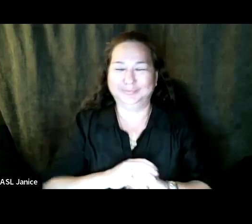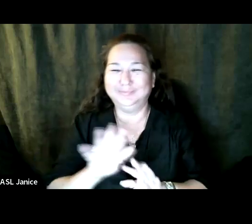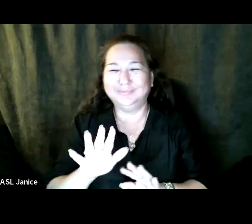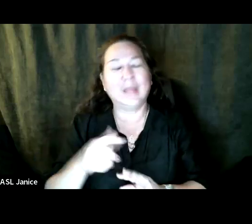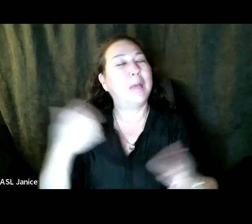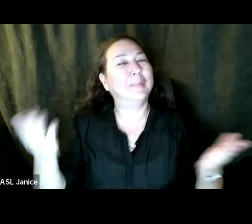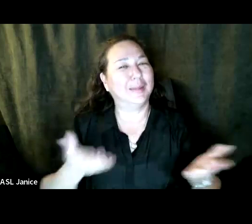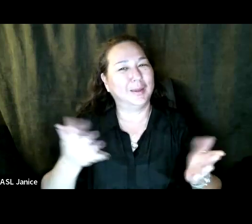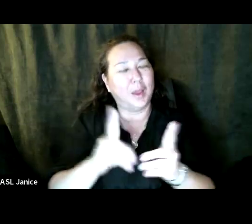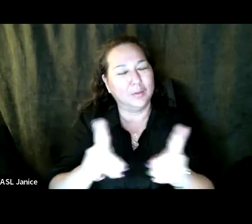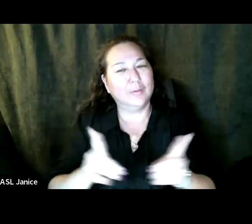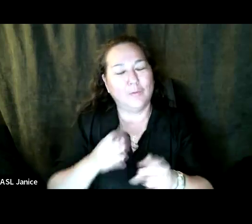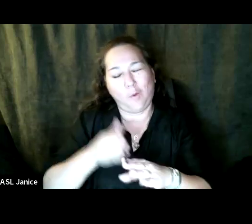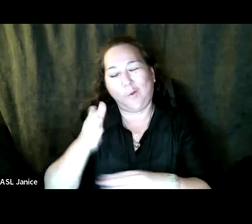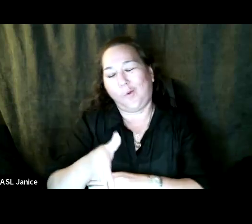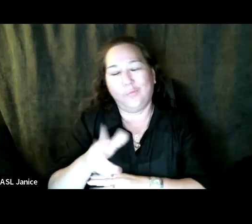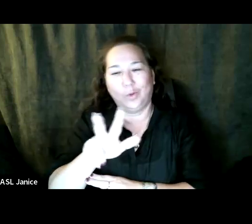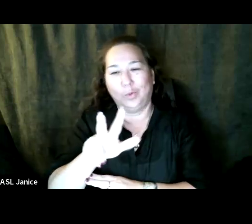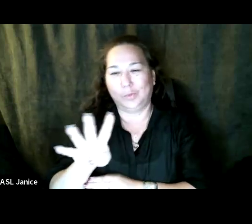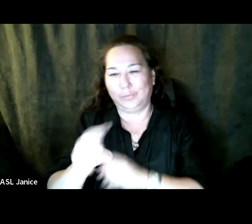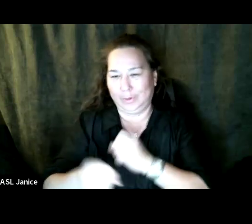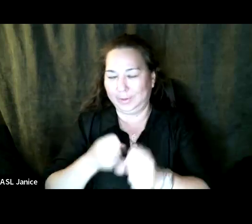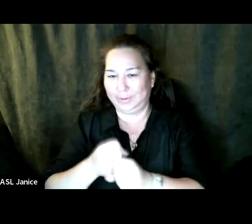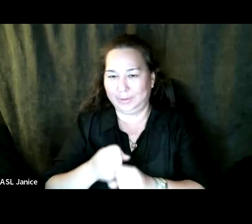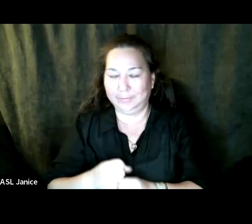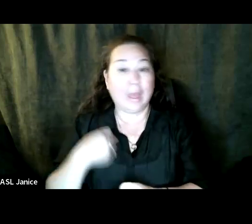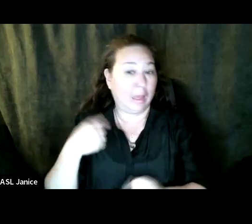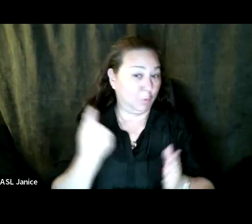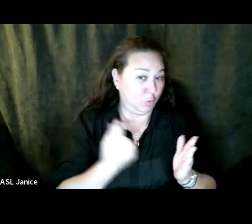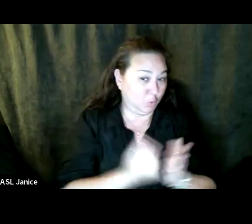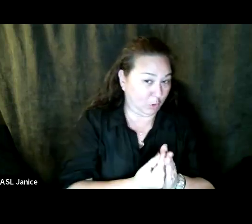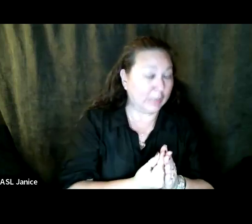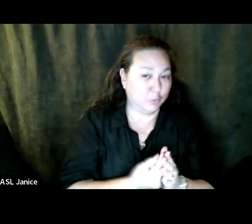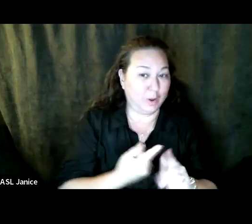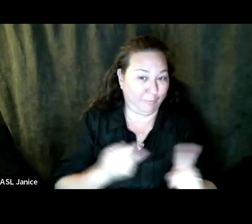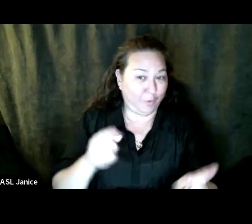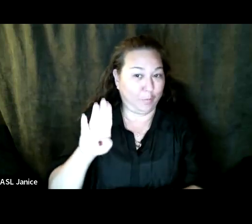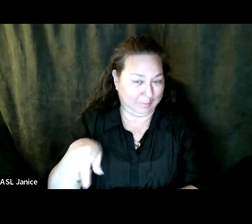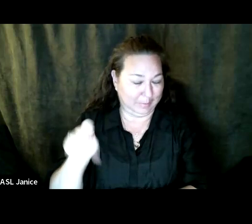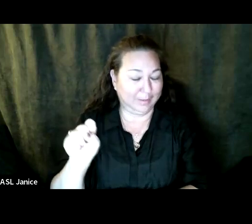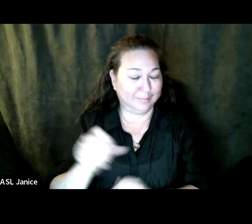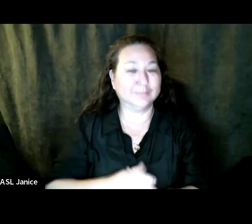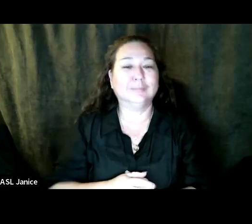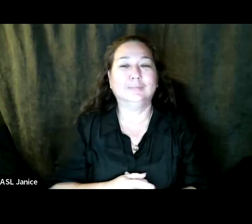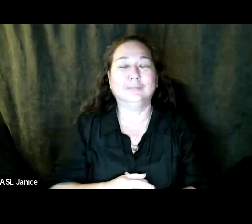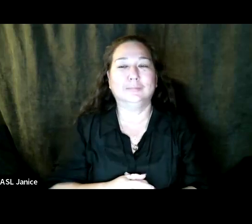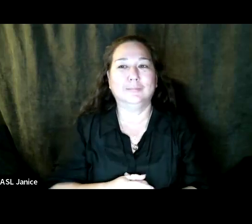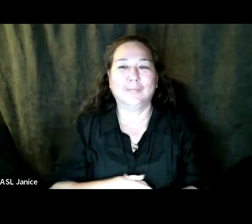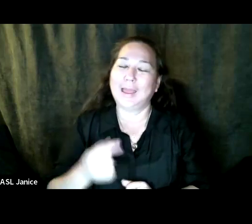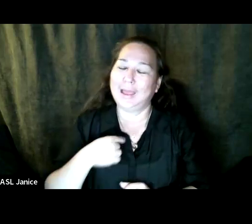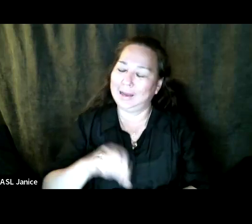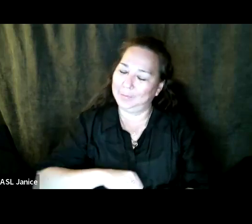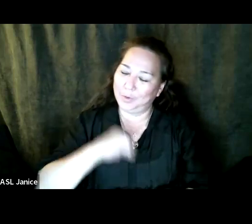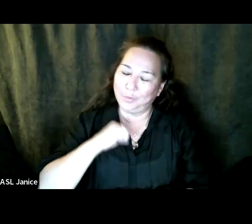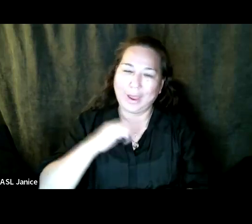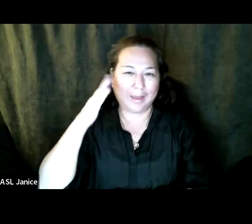over 34 years. I'm a graduate of Boston Public Schools, and I'm the proud head of school of the